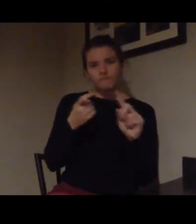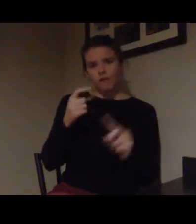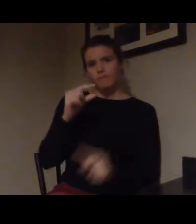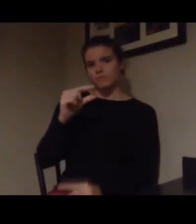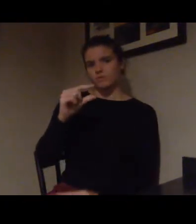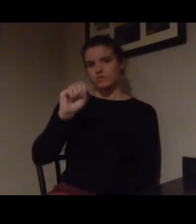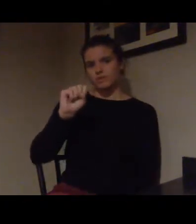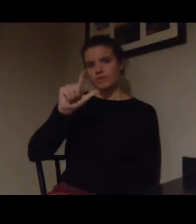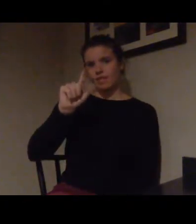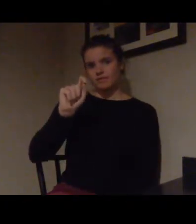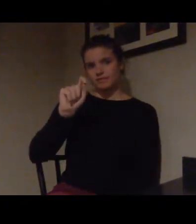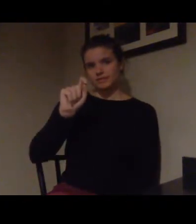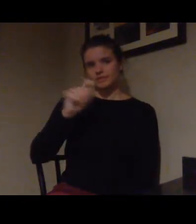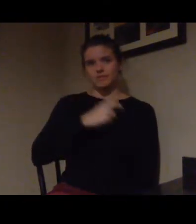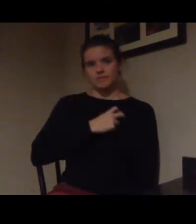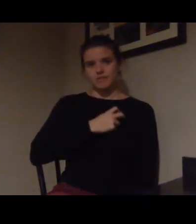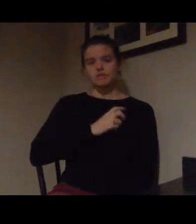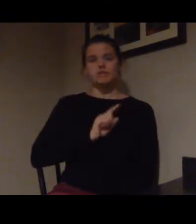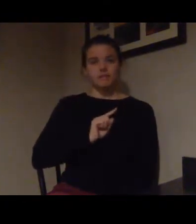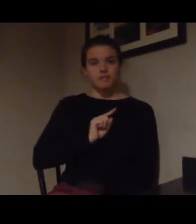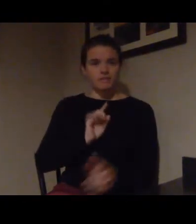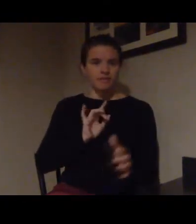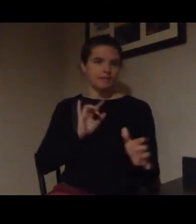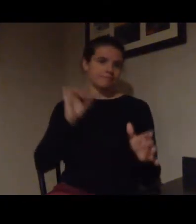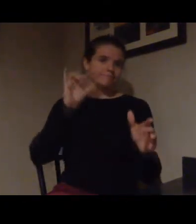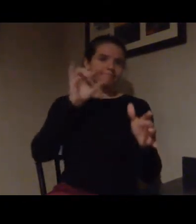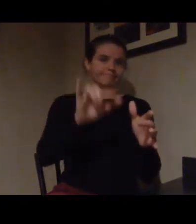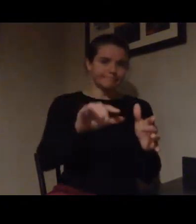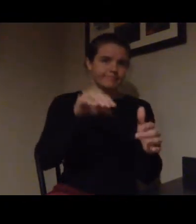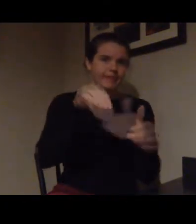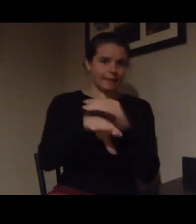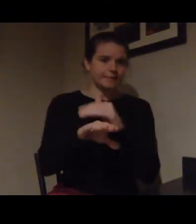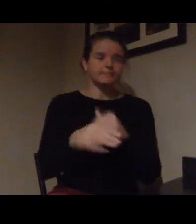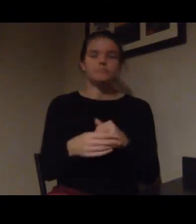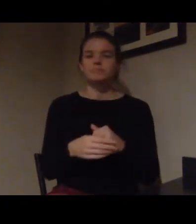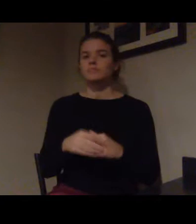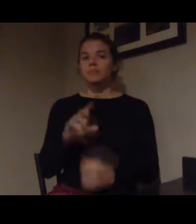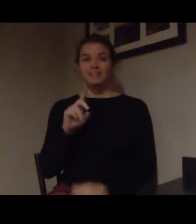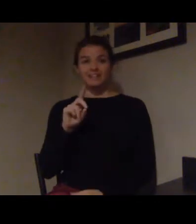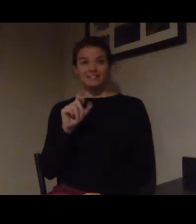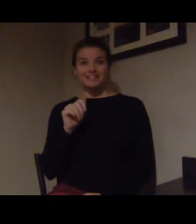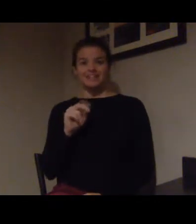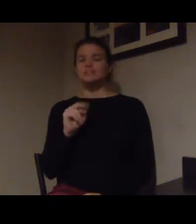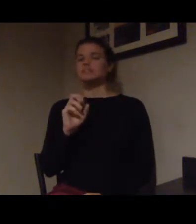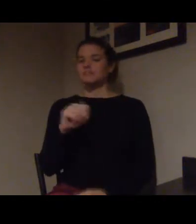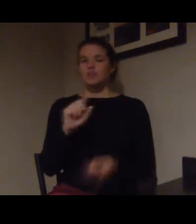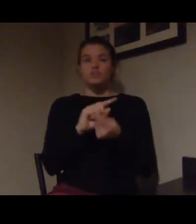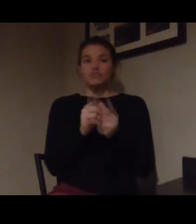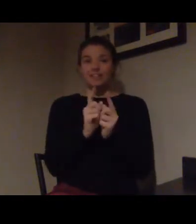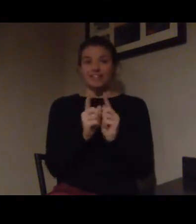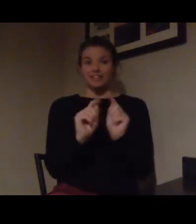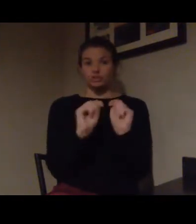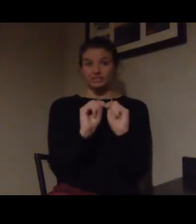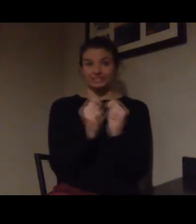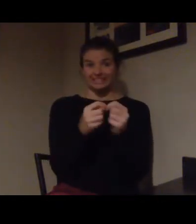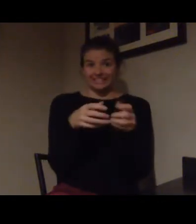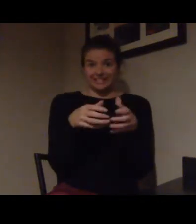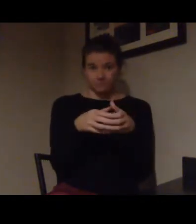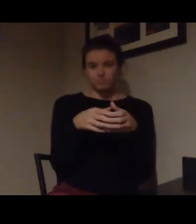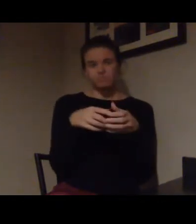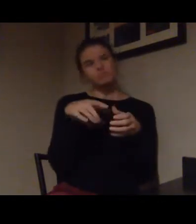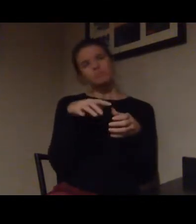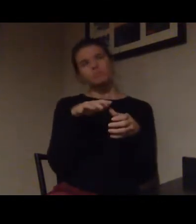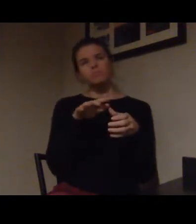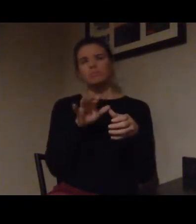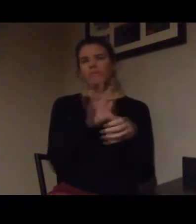that come in. Yeah, typically the translation team is made up of, I think anywhere